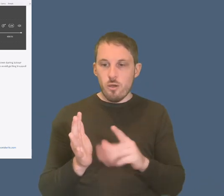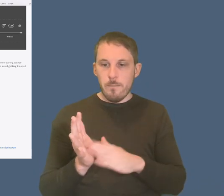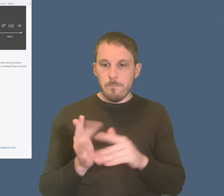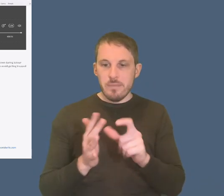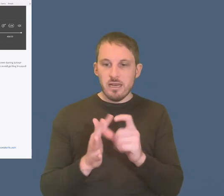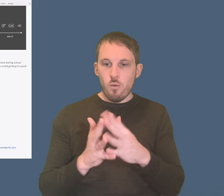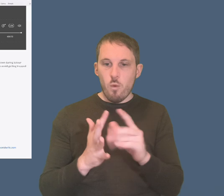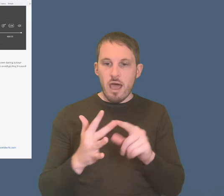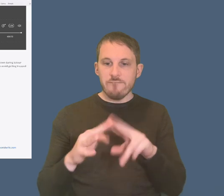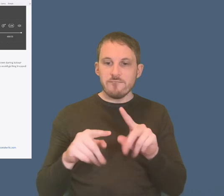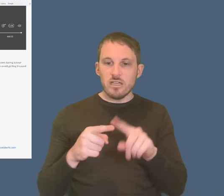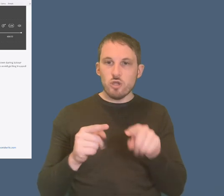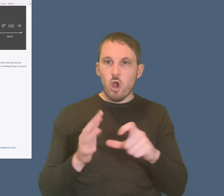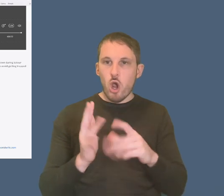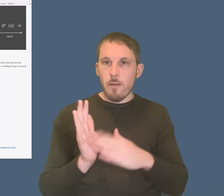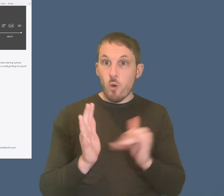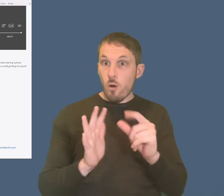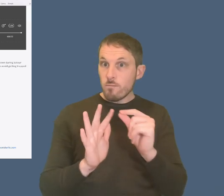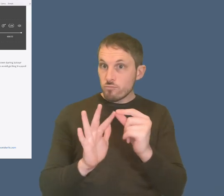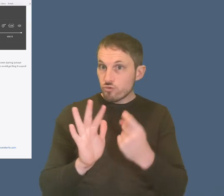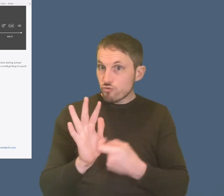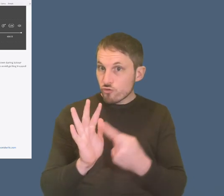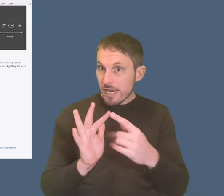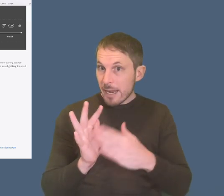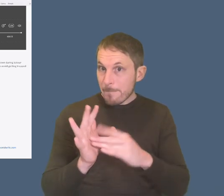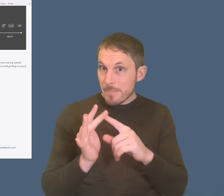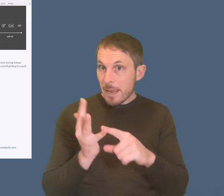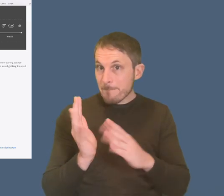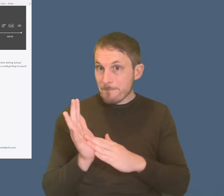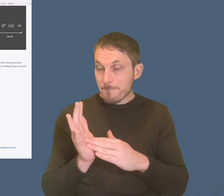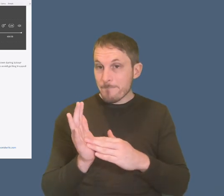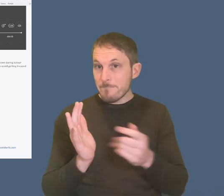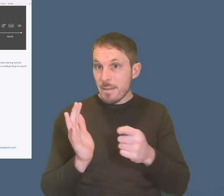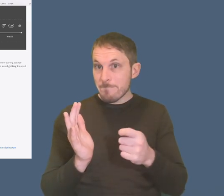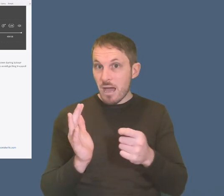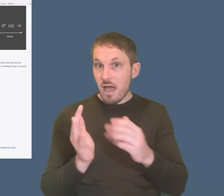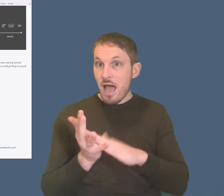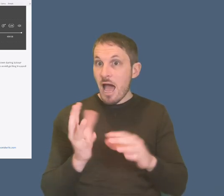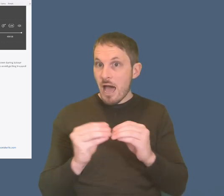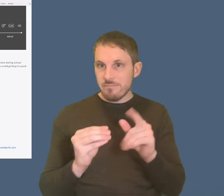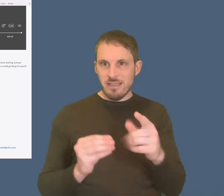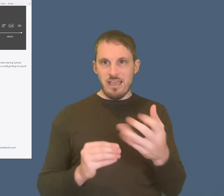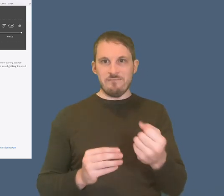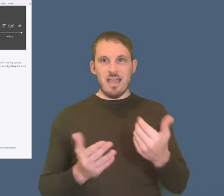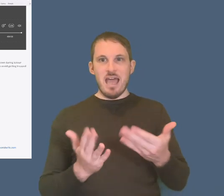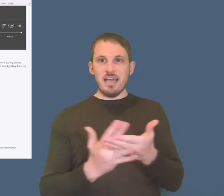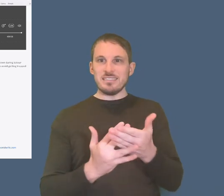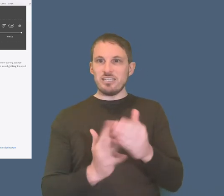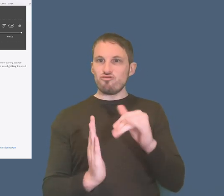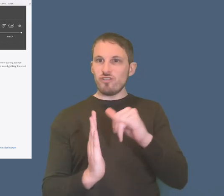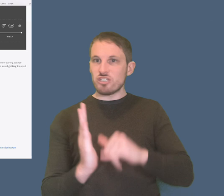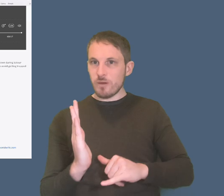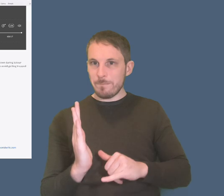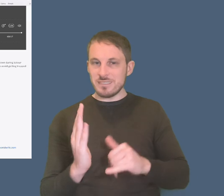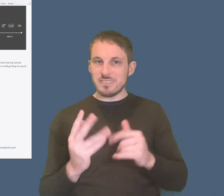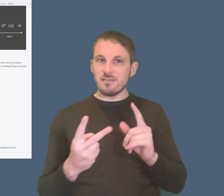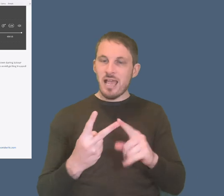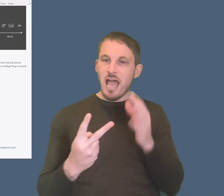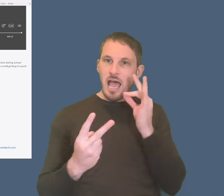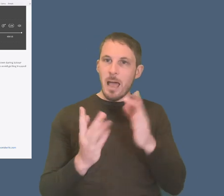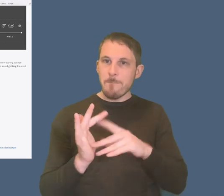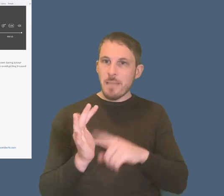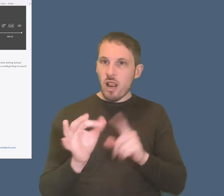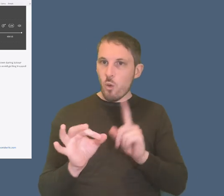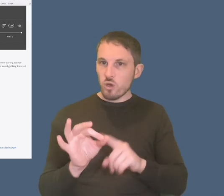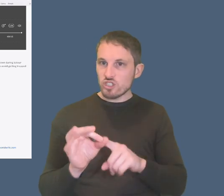melaniethemidwife.com. Or better still, the Premium Members Hub. The Premium members get access to transcripts, the Ask Mel a Question button,